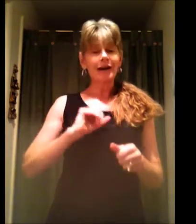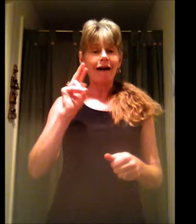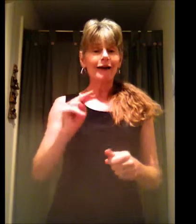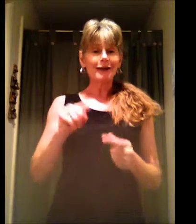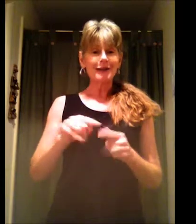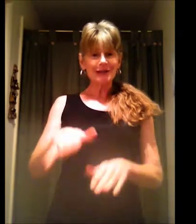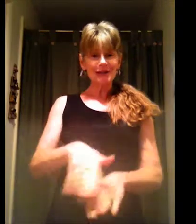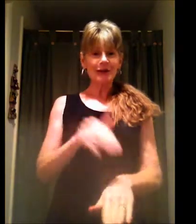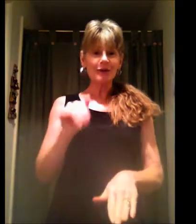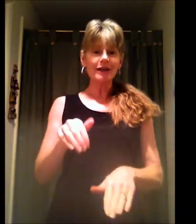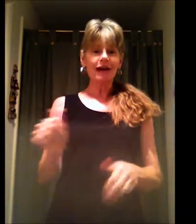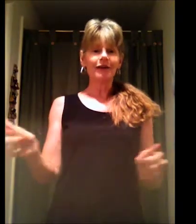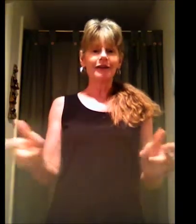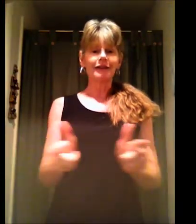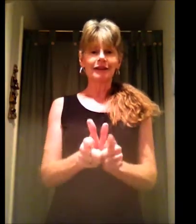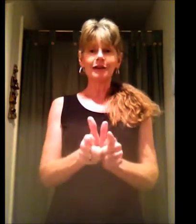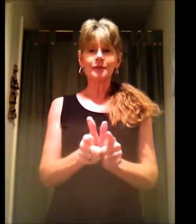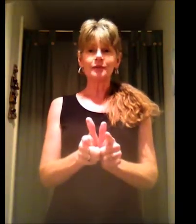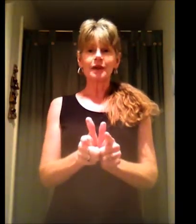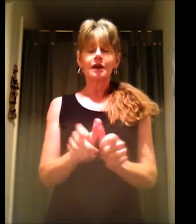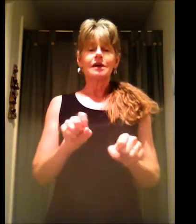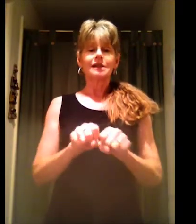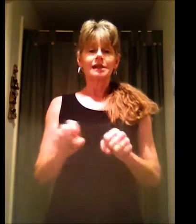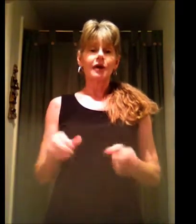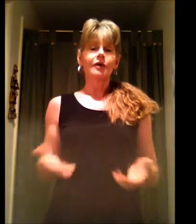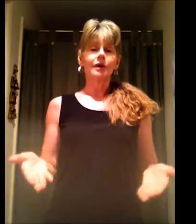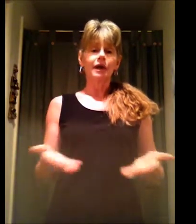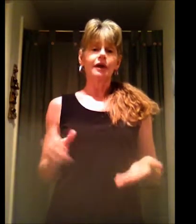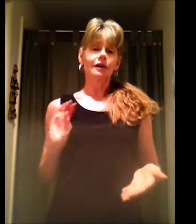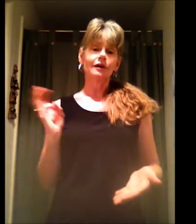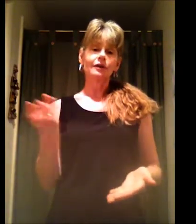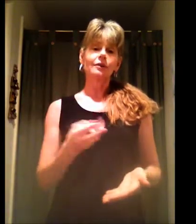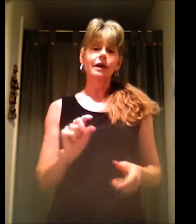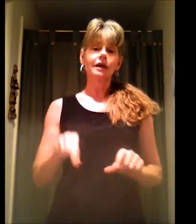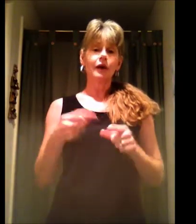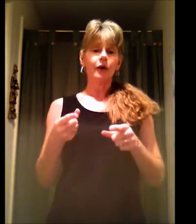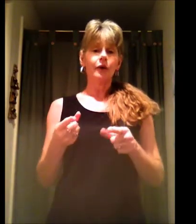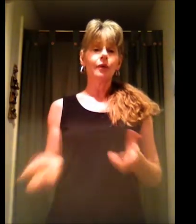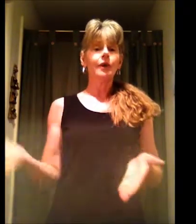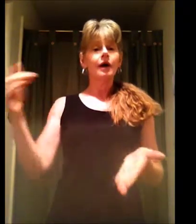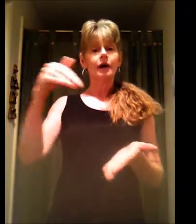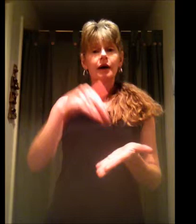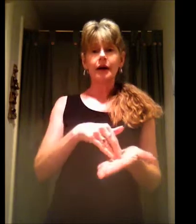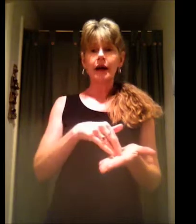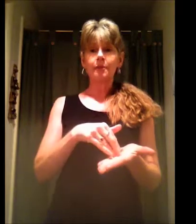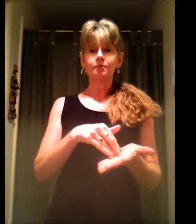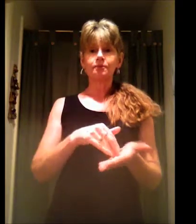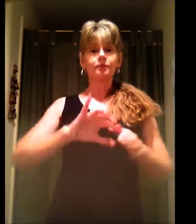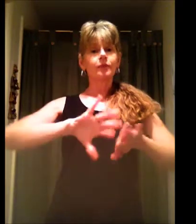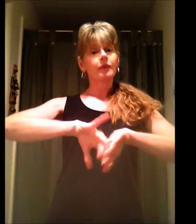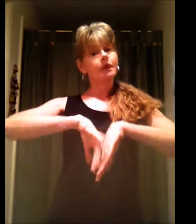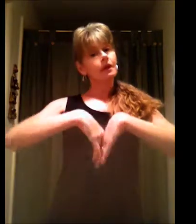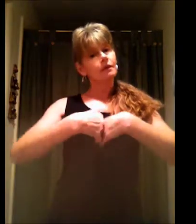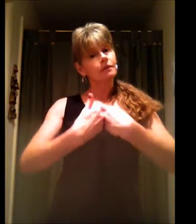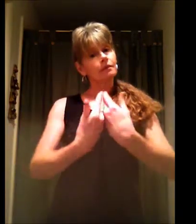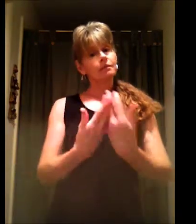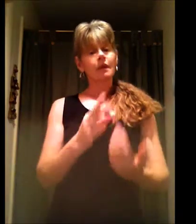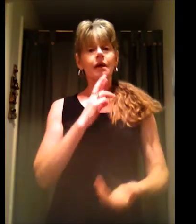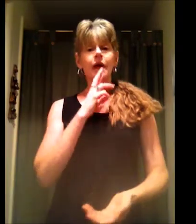I need to slow down a little. So here we go again. How